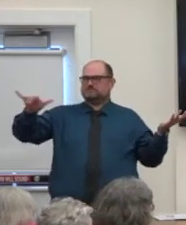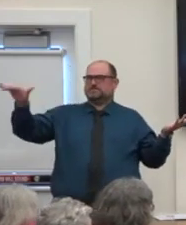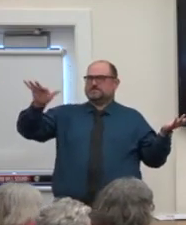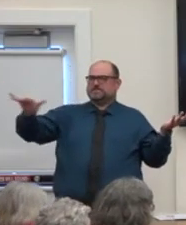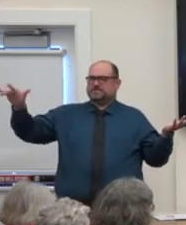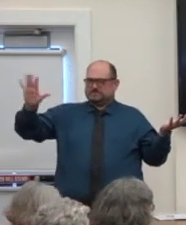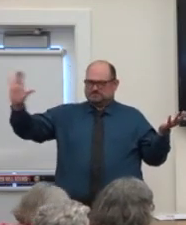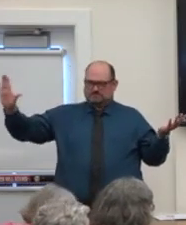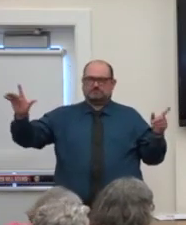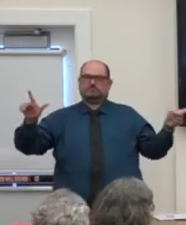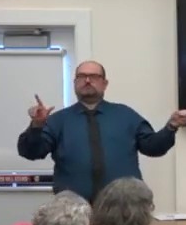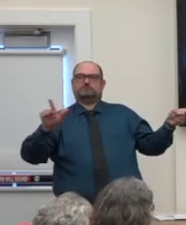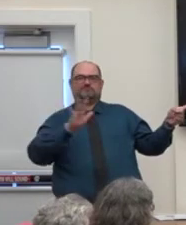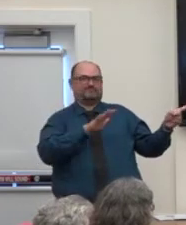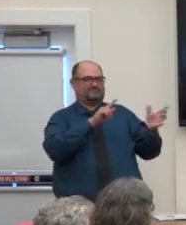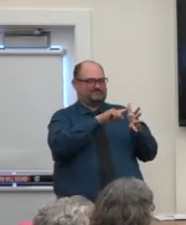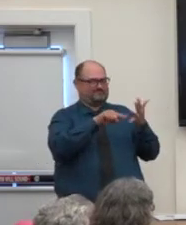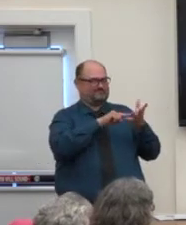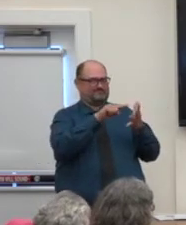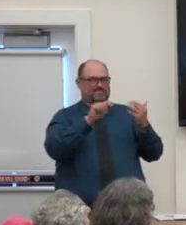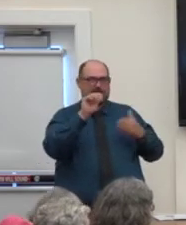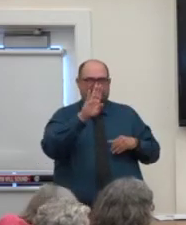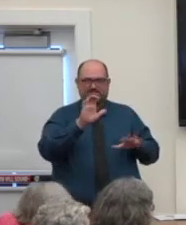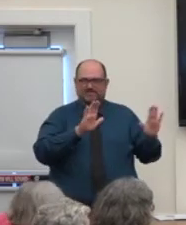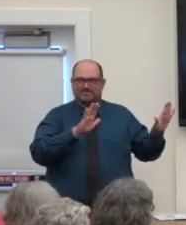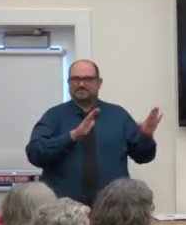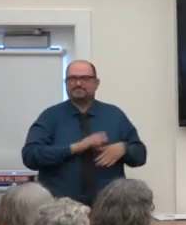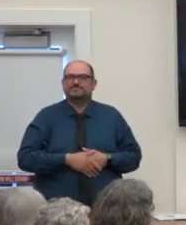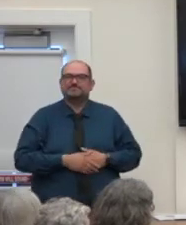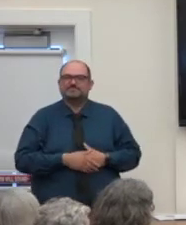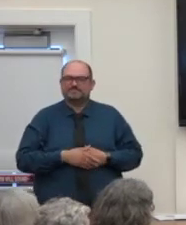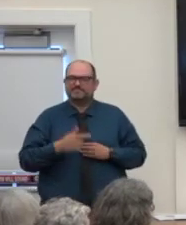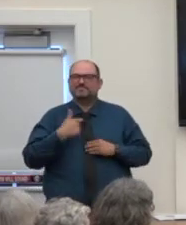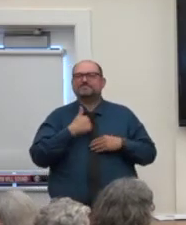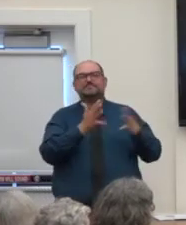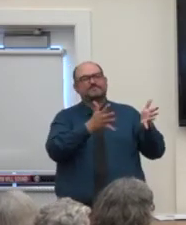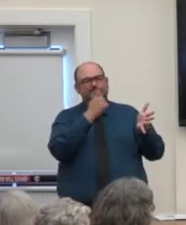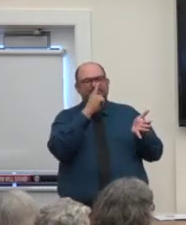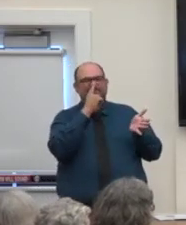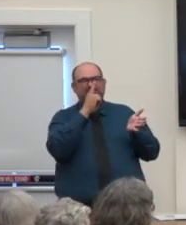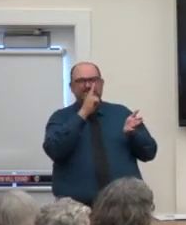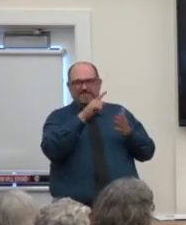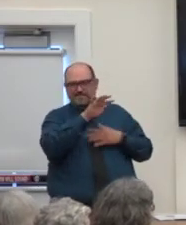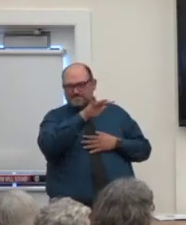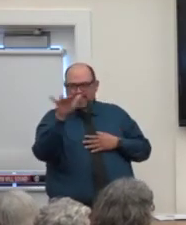someone to sign the alphabet for you, and they'd start signing it with one hand, and then they'd forget a letter just like I did,